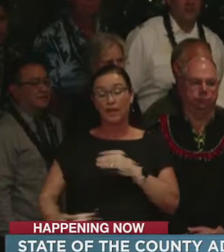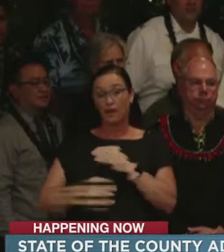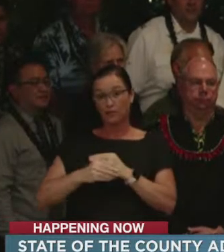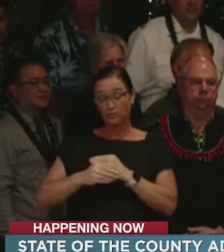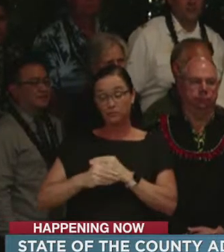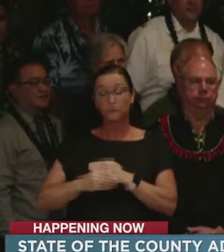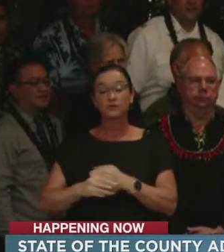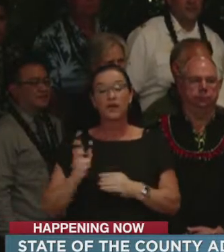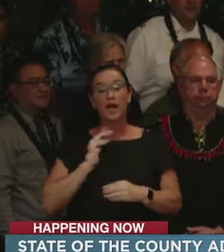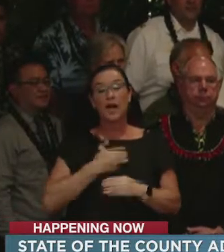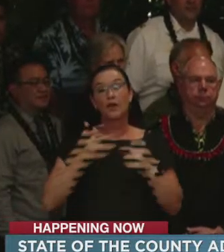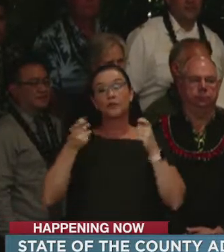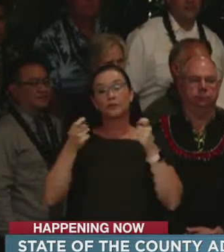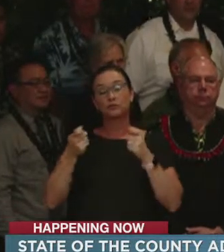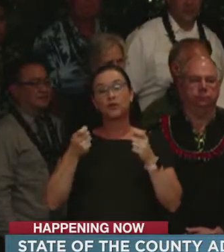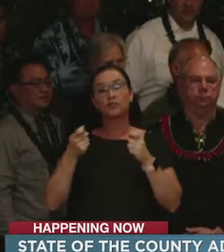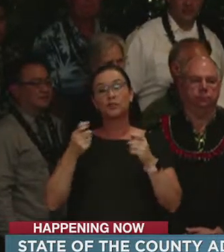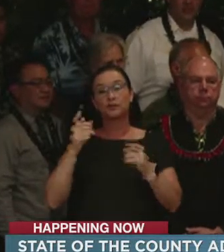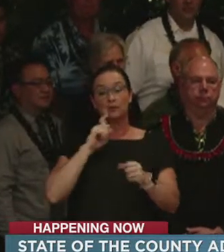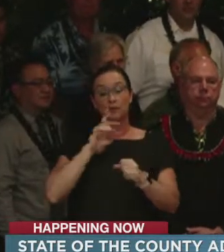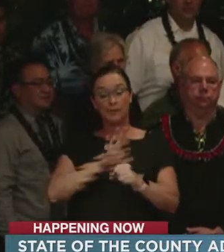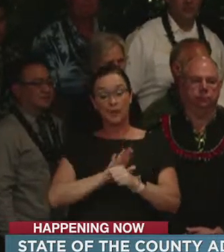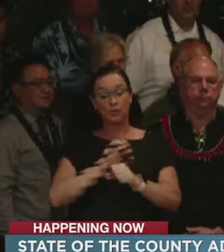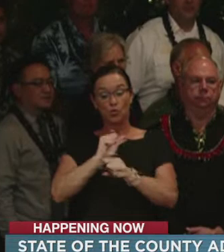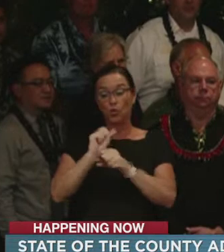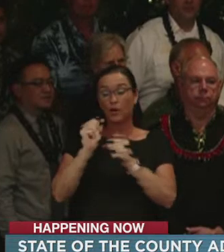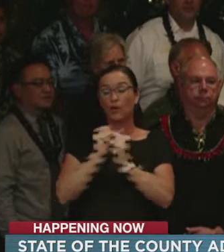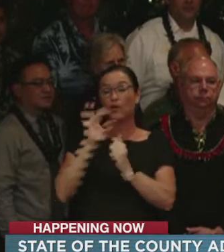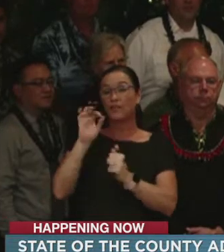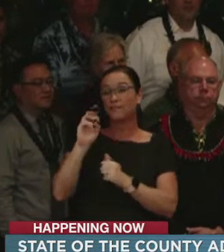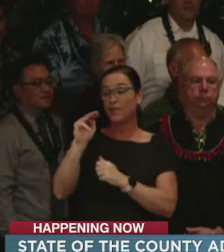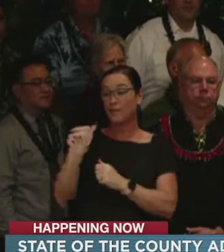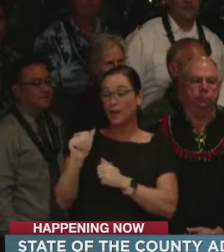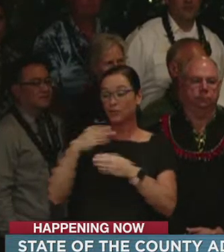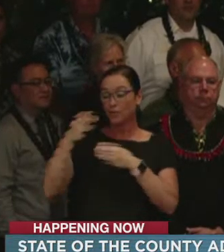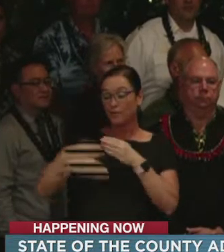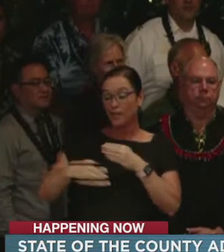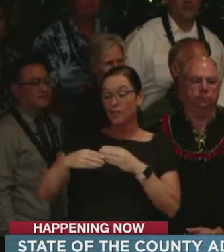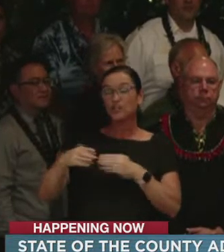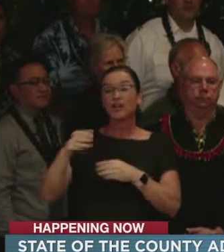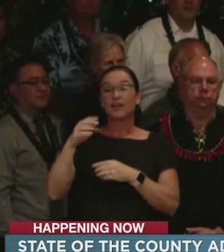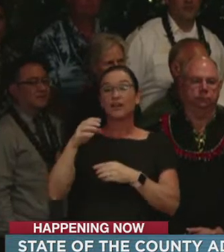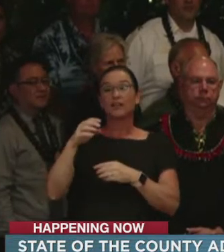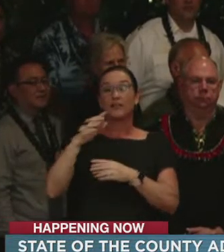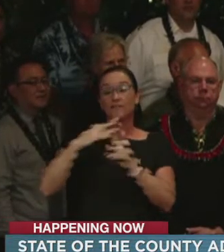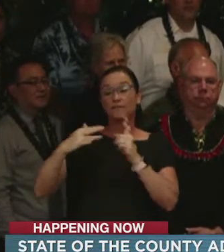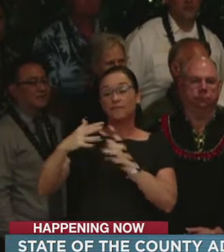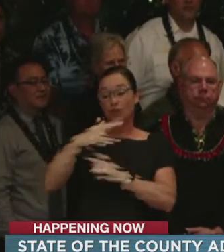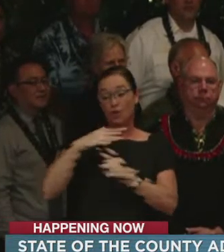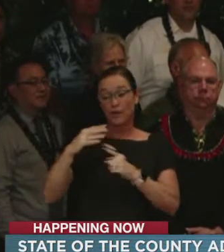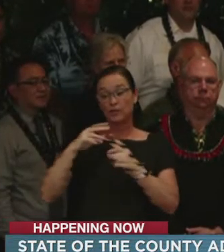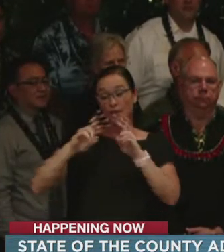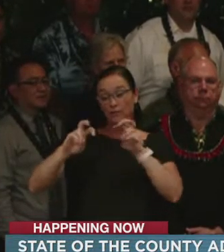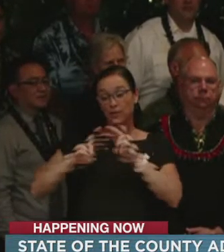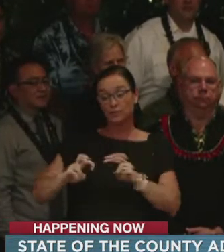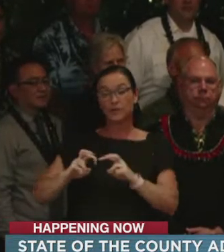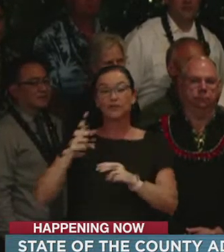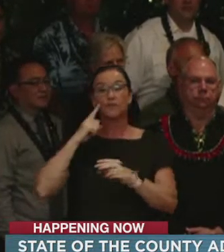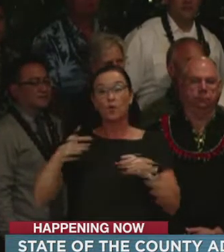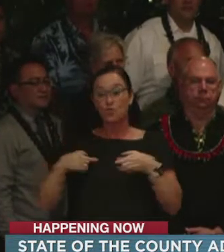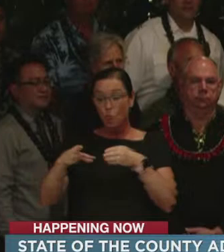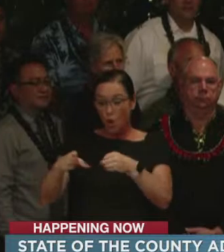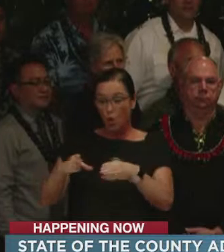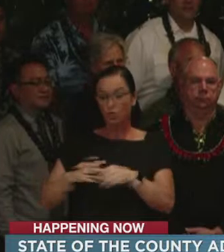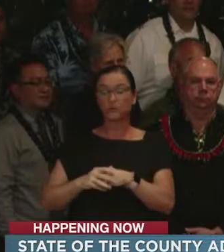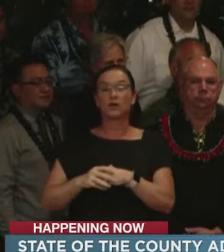our administration committed ourselves to working with FEMA to complete the environmental assessment for roadway repairs, water line